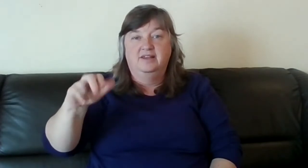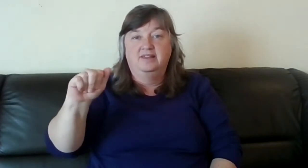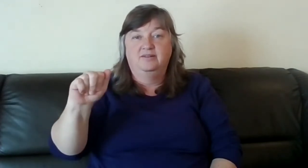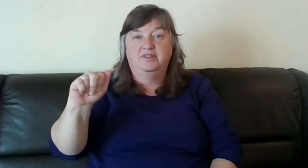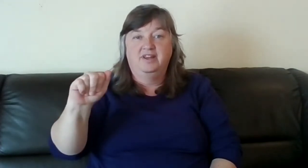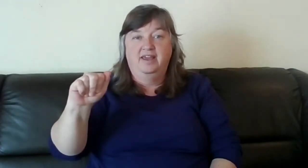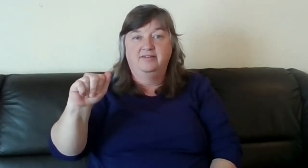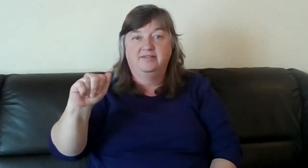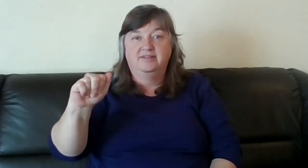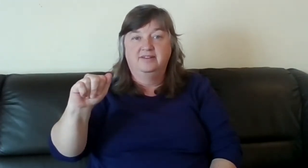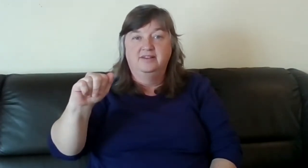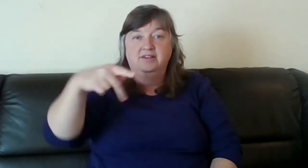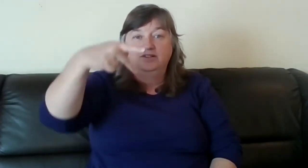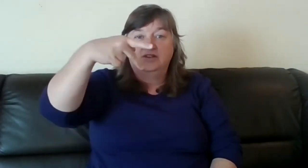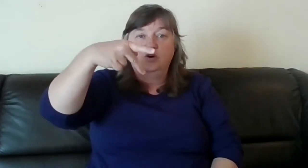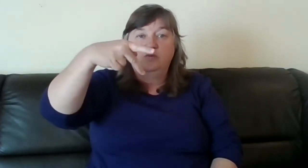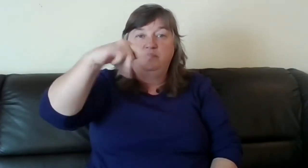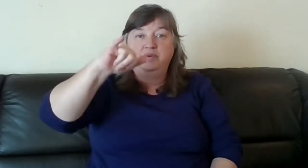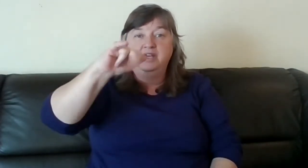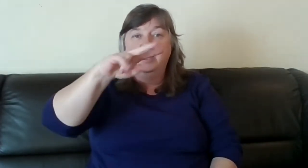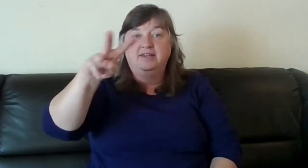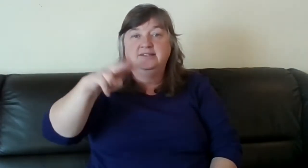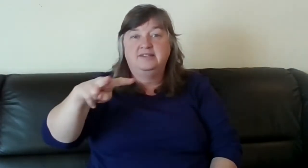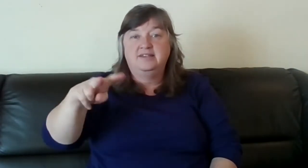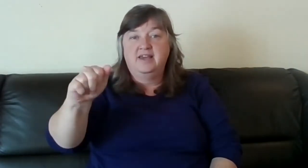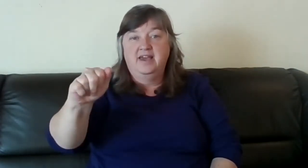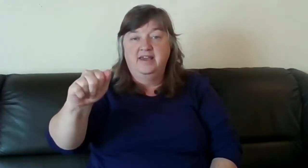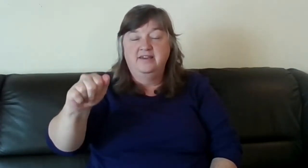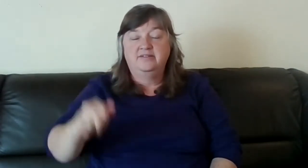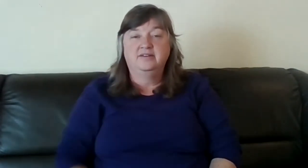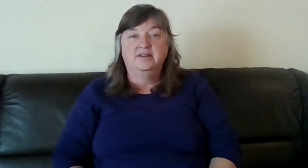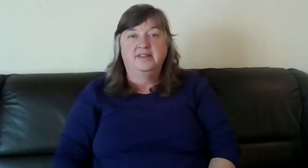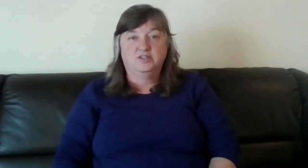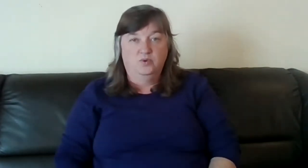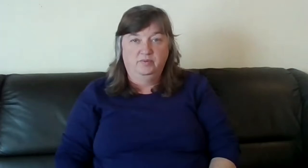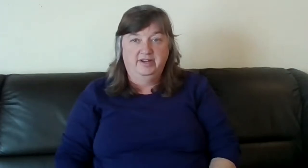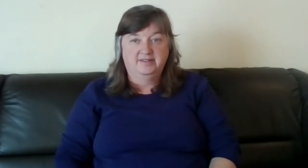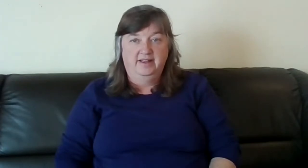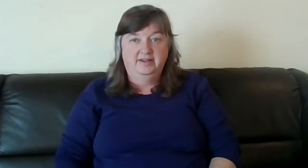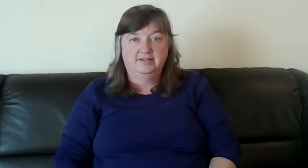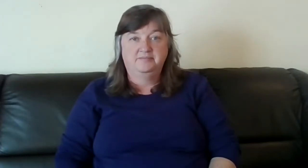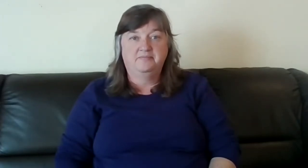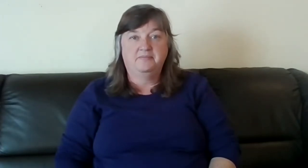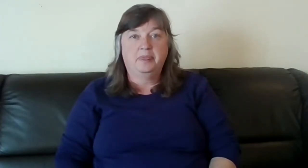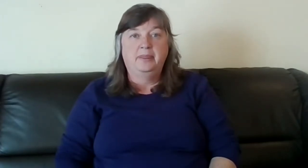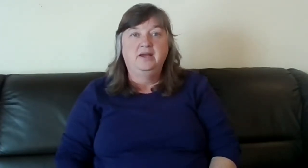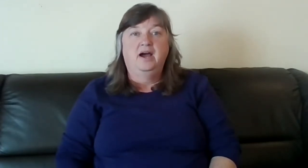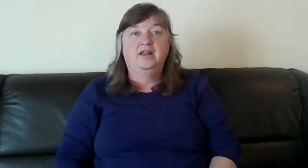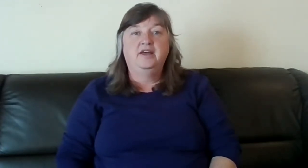And then with an A. So P-I-Z-Z-A, that's one way to sign it. Another